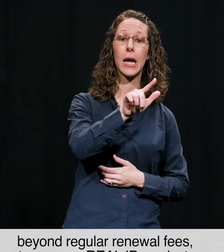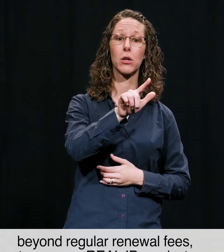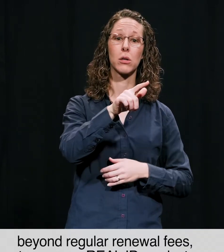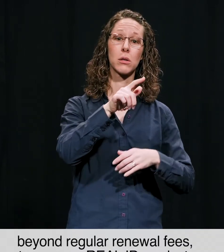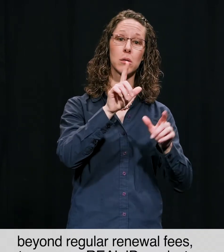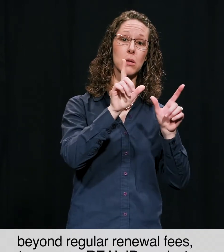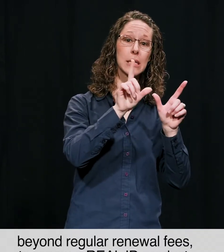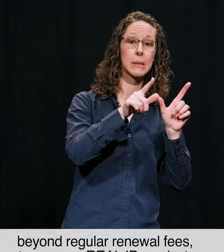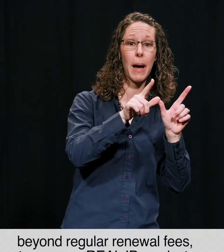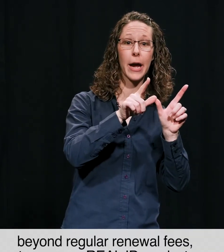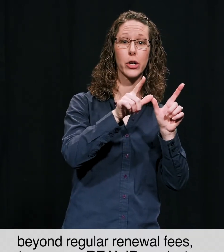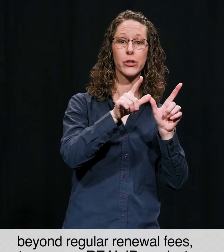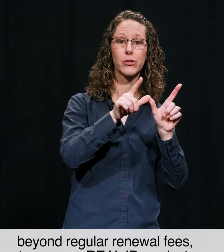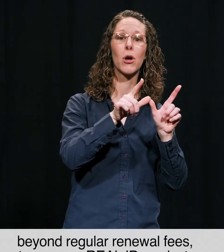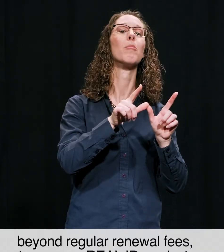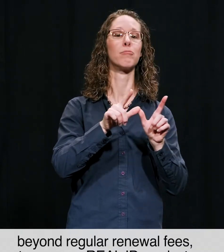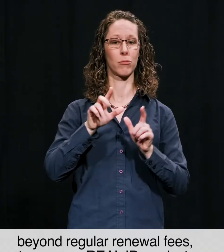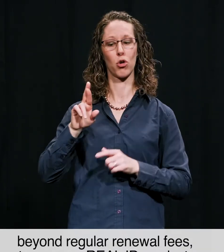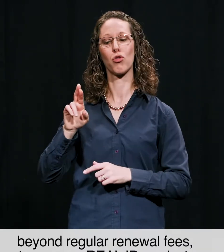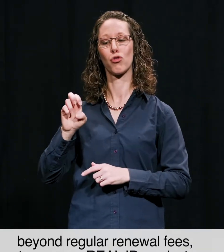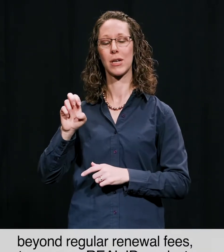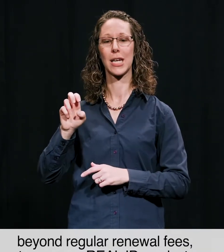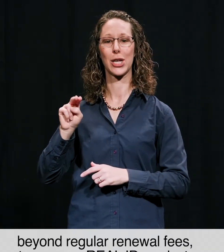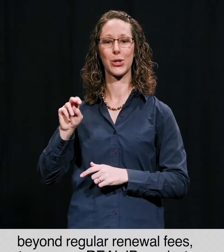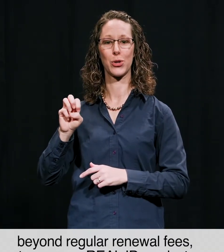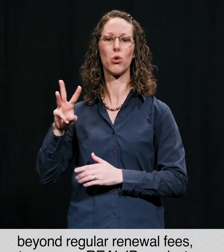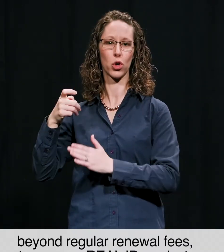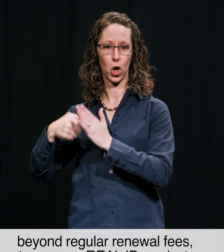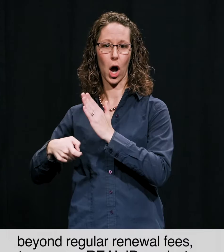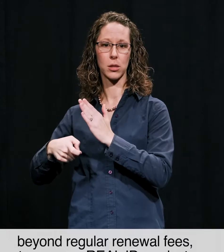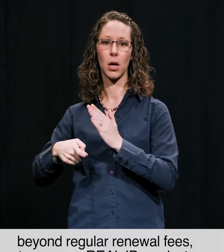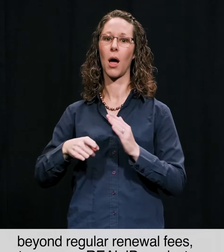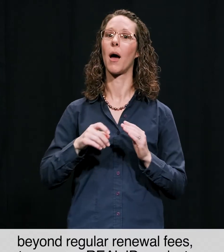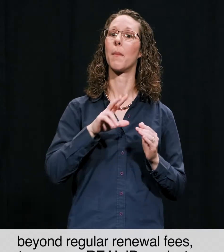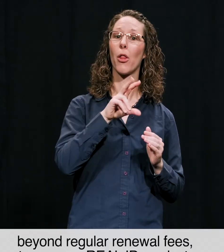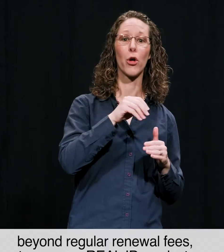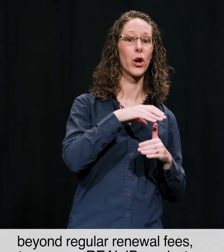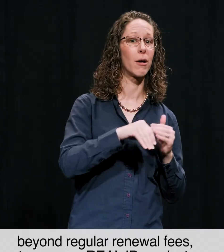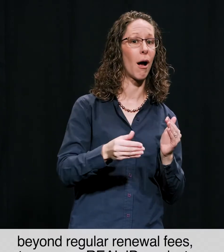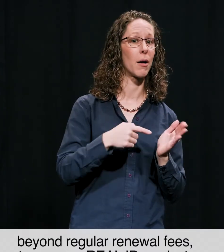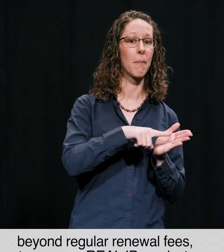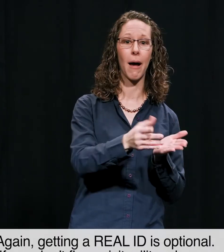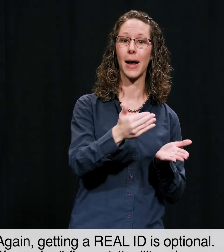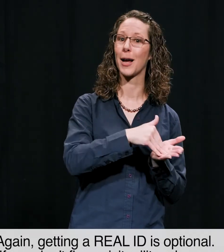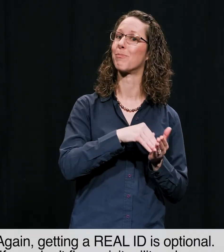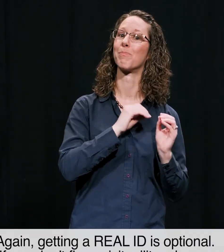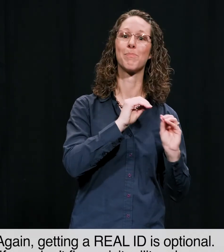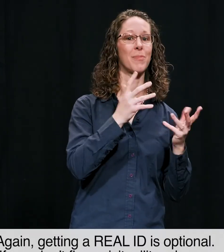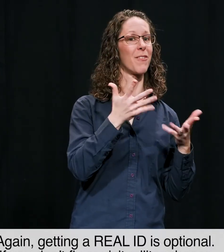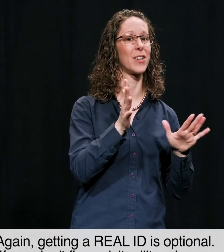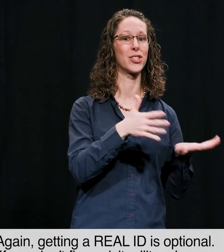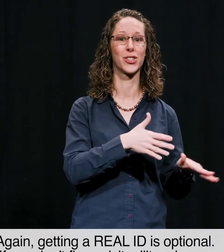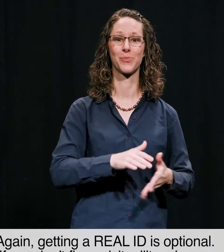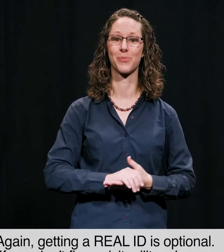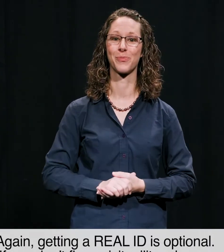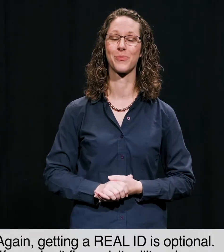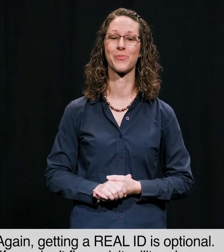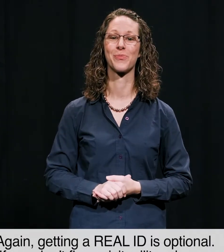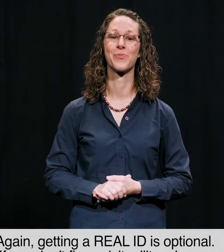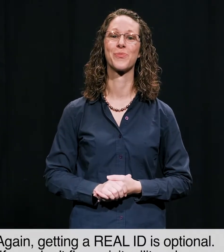regular renewal fees to renew a Real ID product. Again, getting a real ID